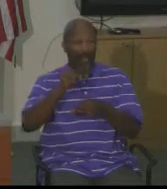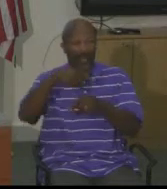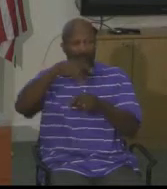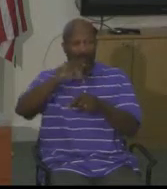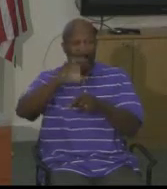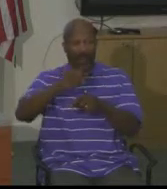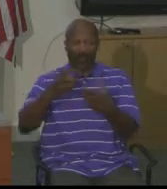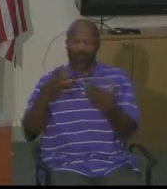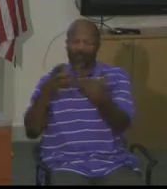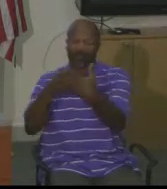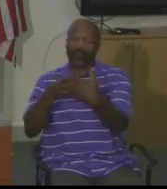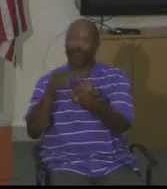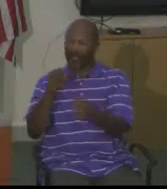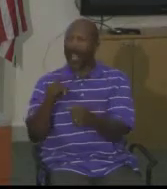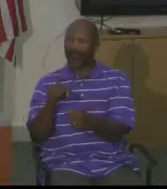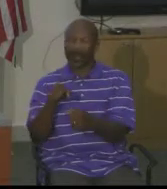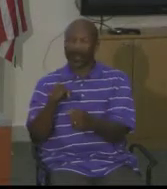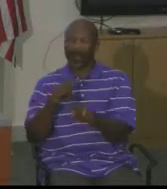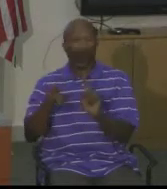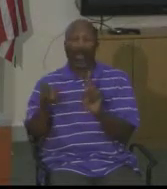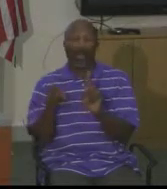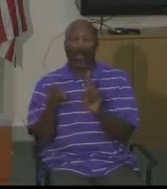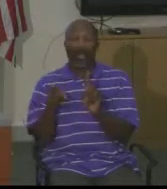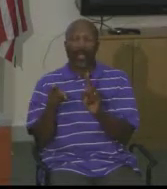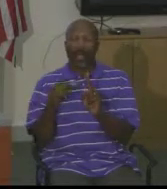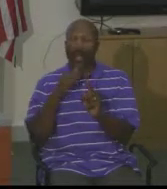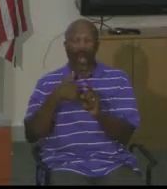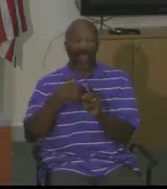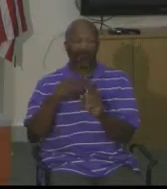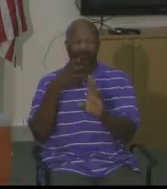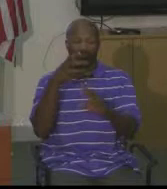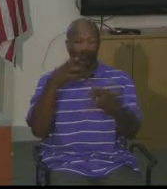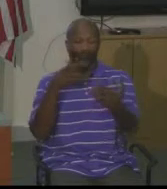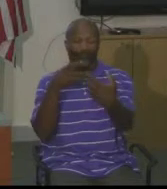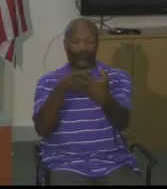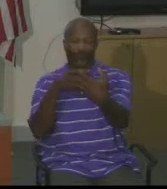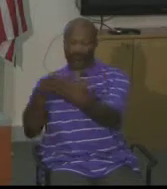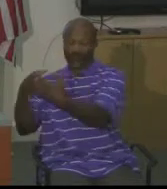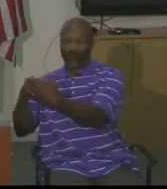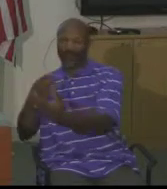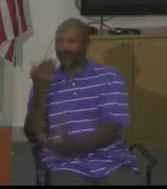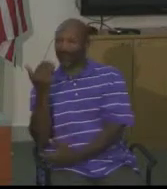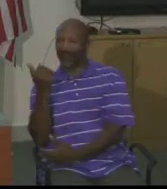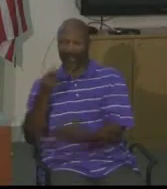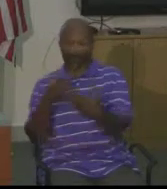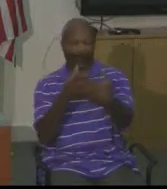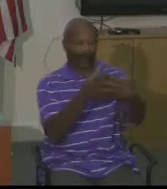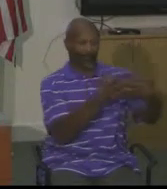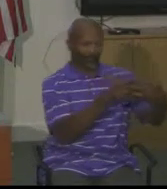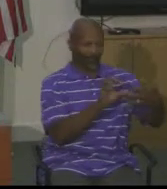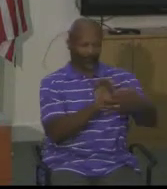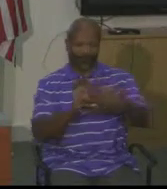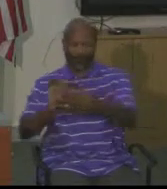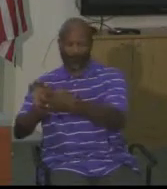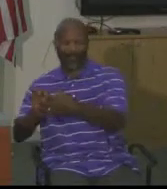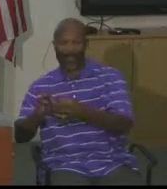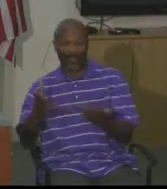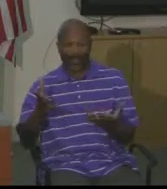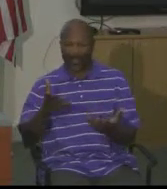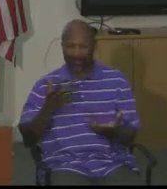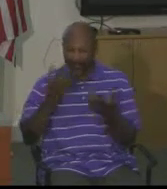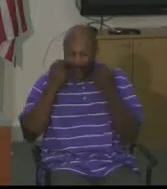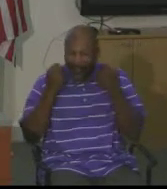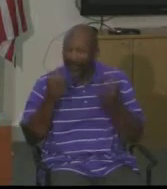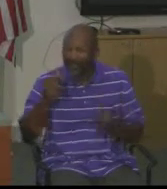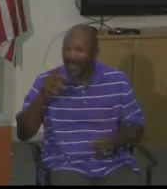them together. But you're not going to have 15 connectors. There's just not going to be space for all the connectors.